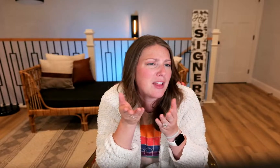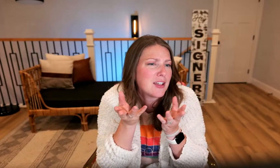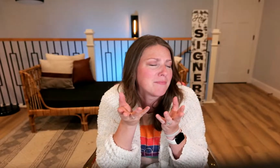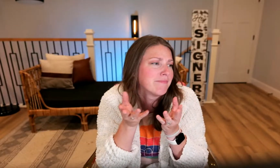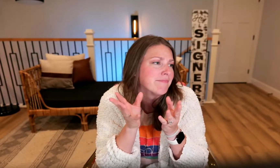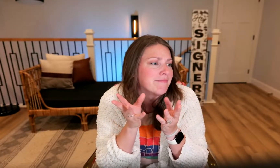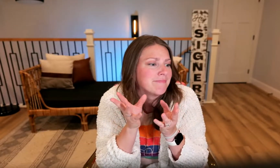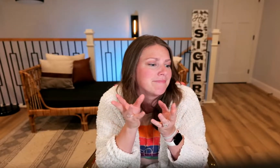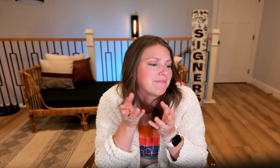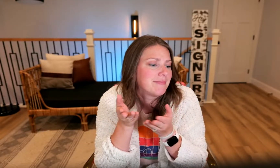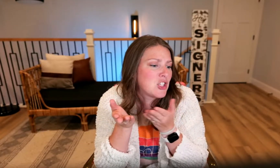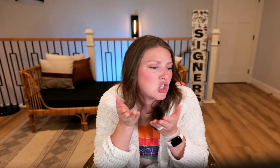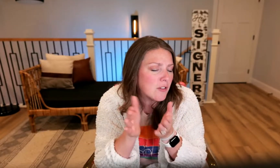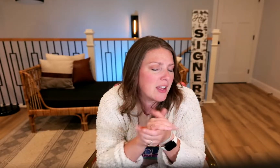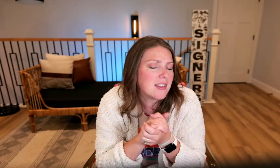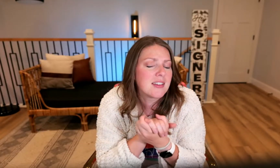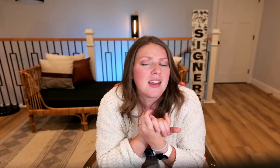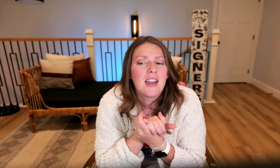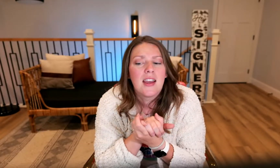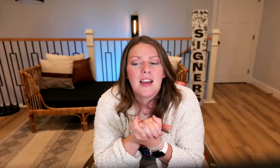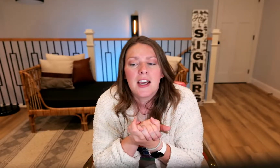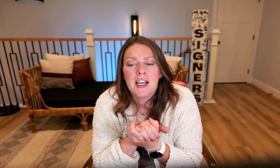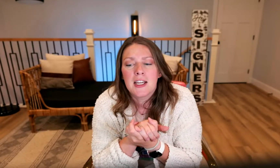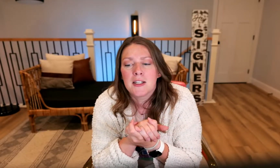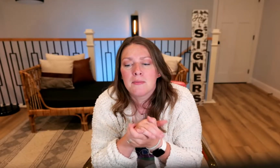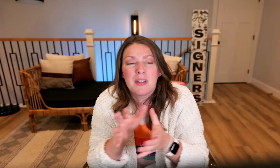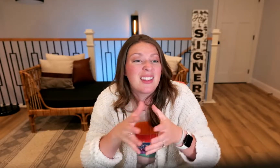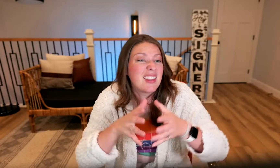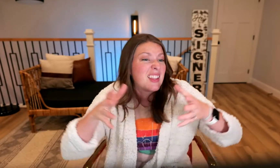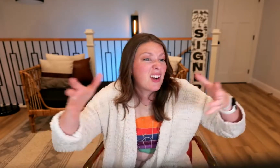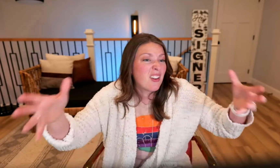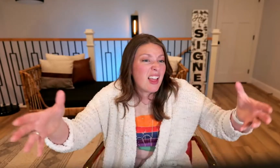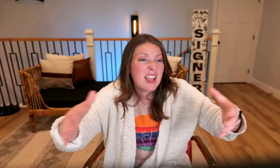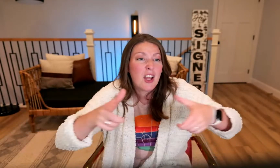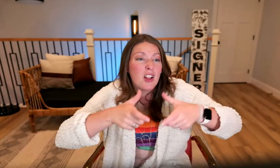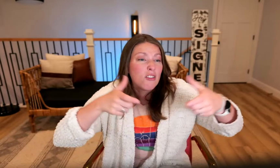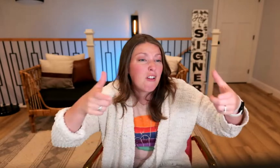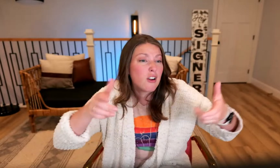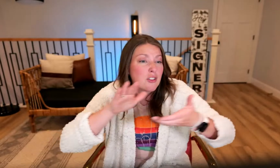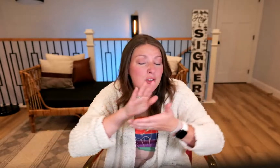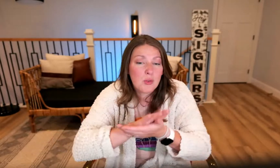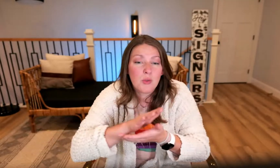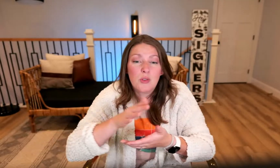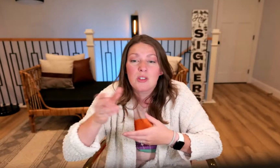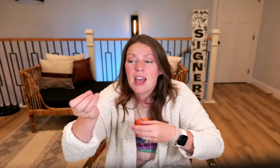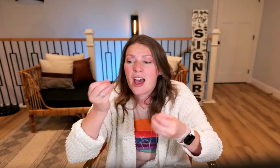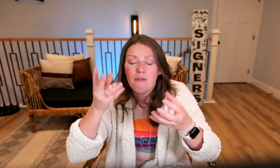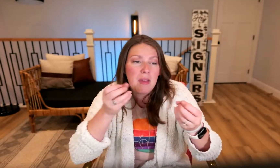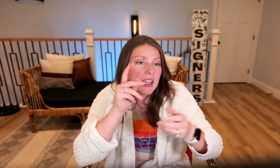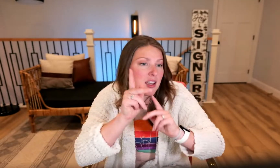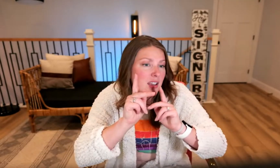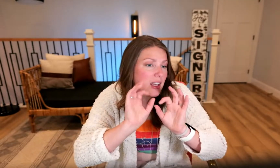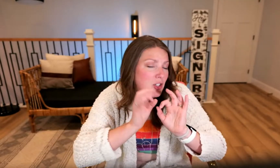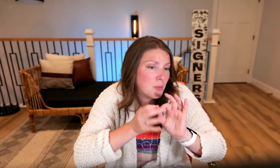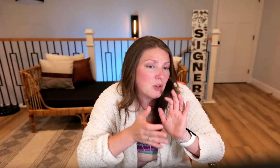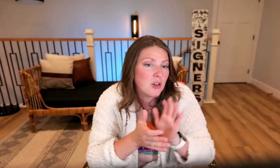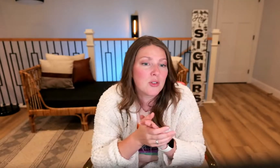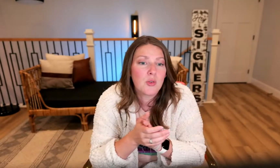like service. But then there are like larger schools that have many interpreters,